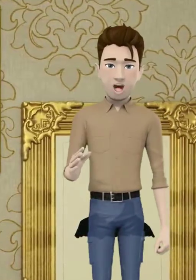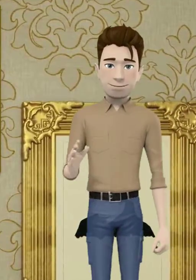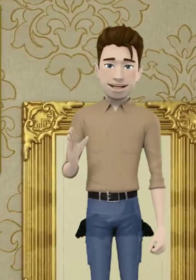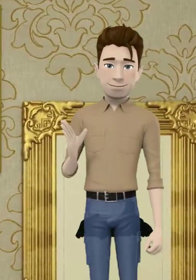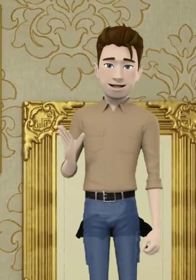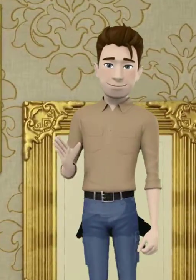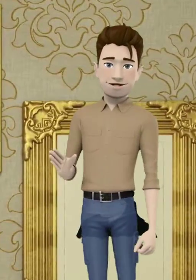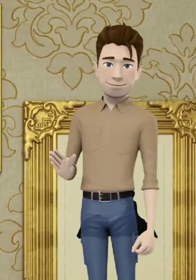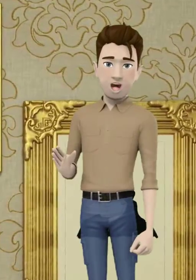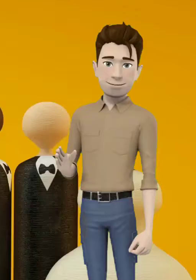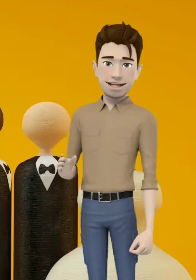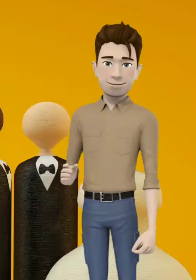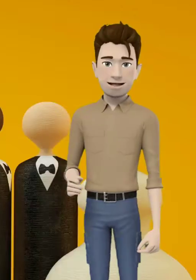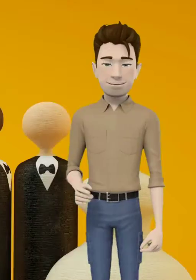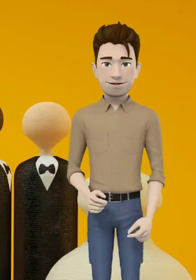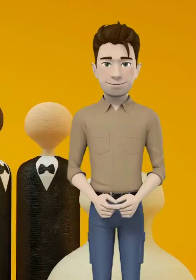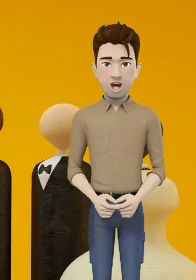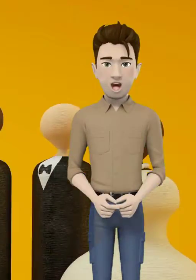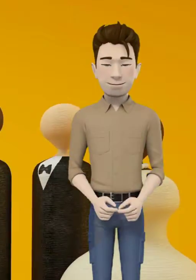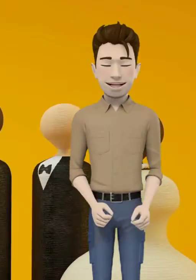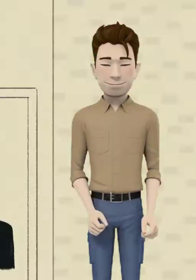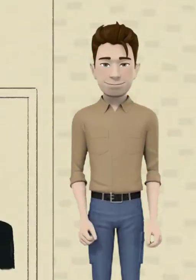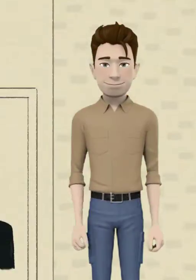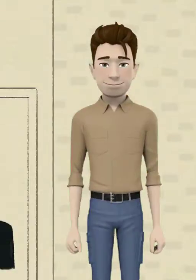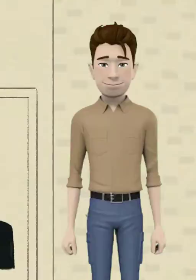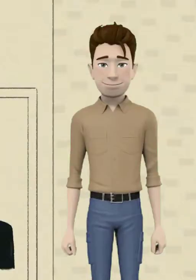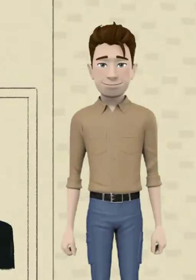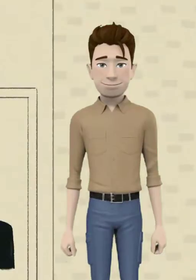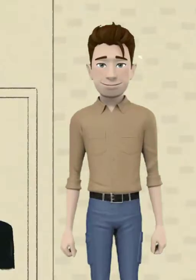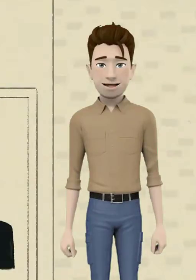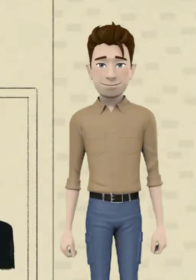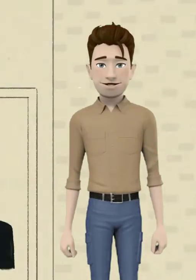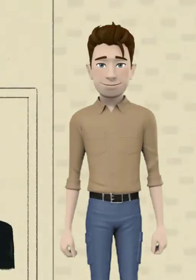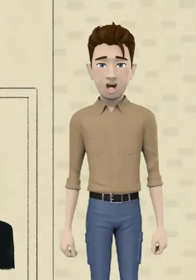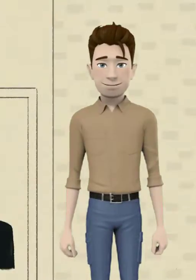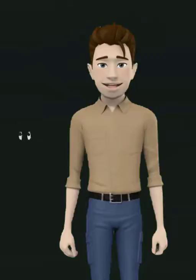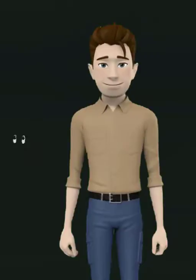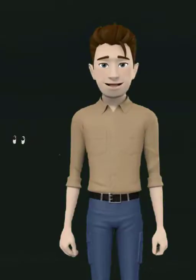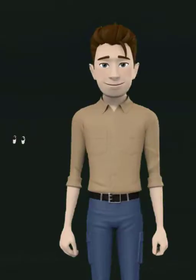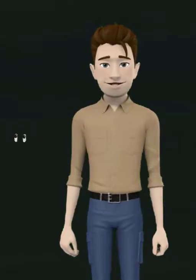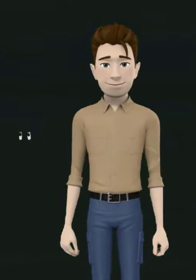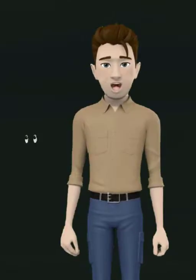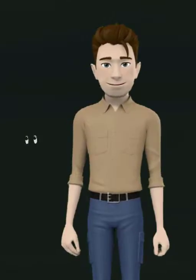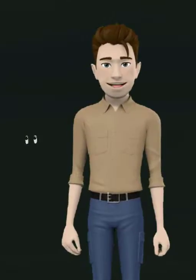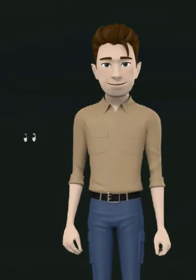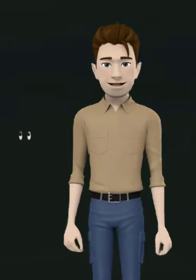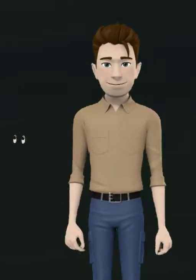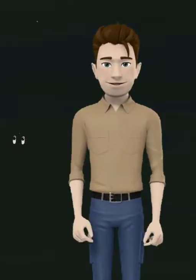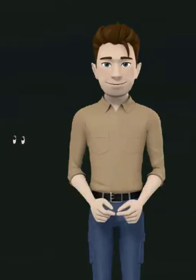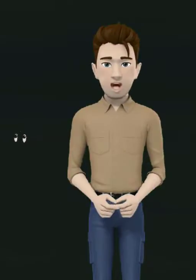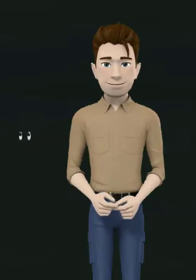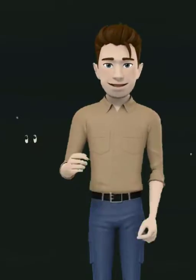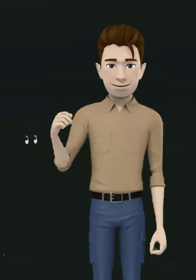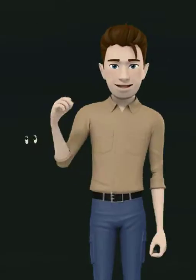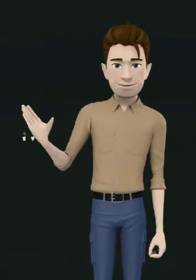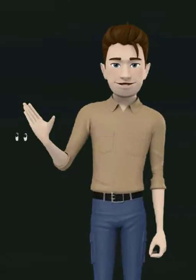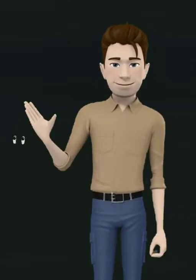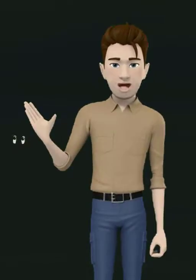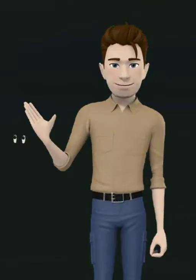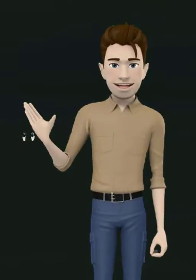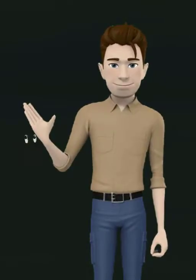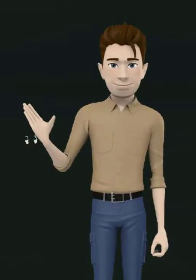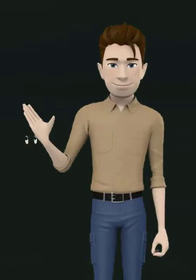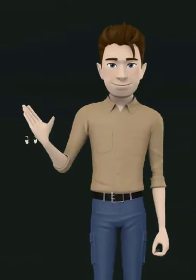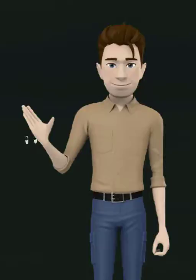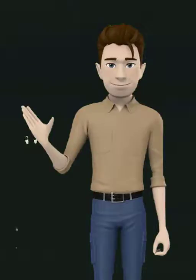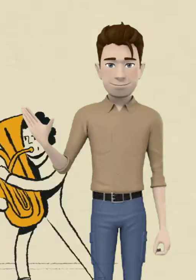exclude us from the best company. Looking like a prick, making blunders, and doing bizarre things in the night doesn't render us unfit for